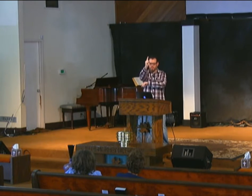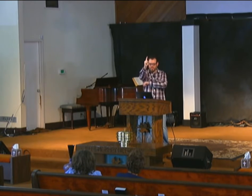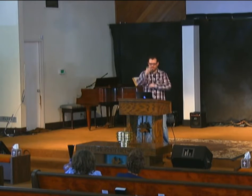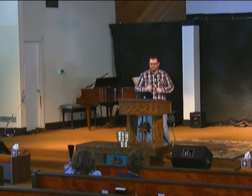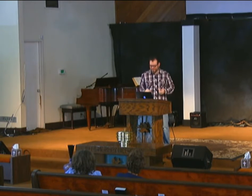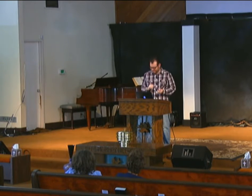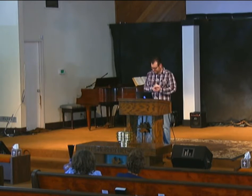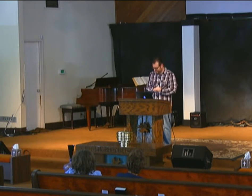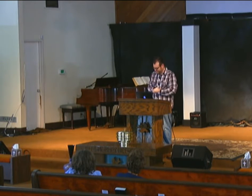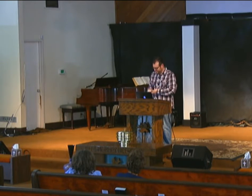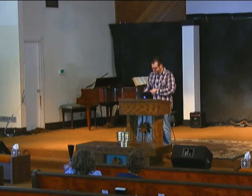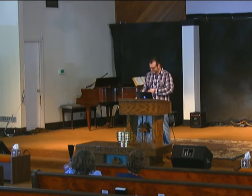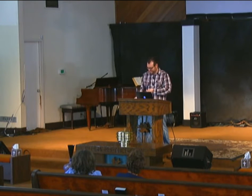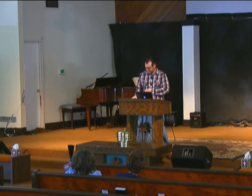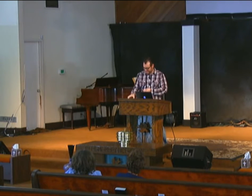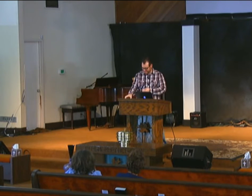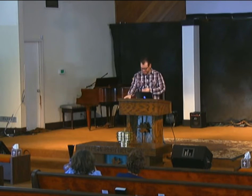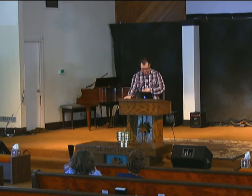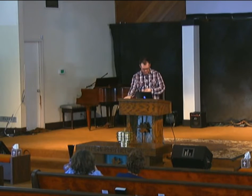Recall one.